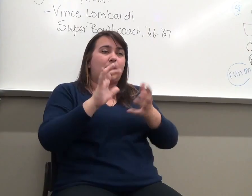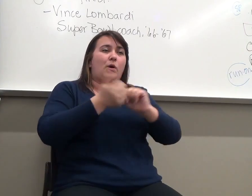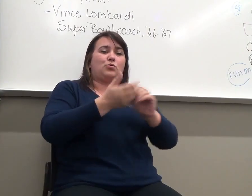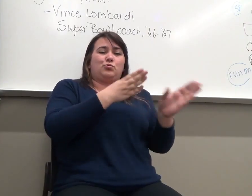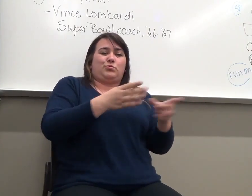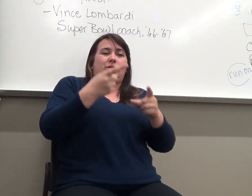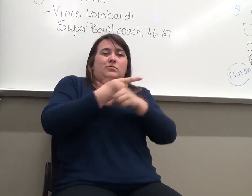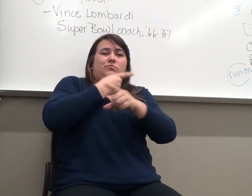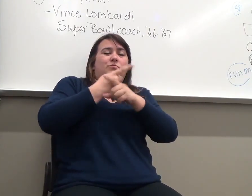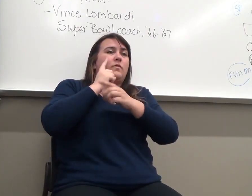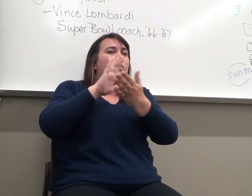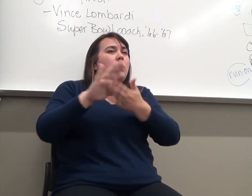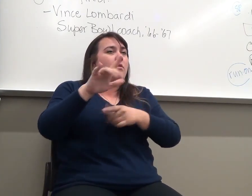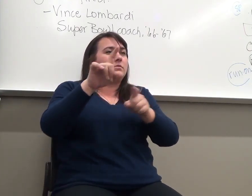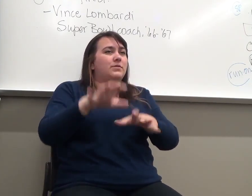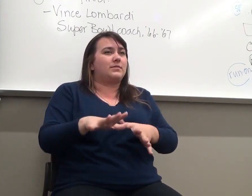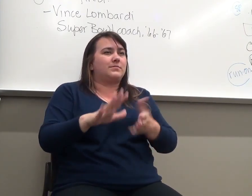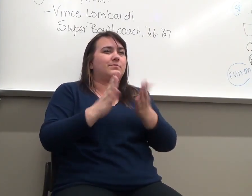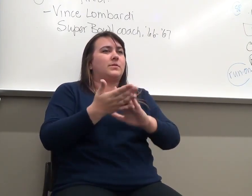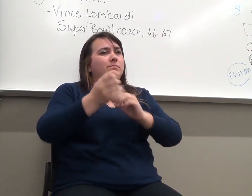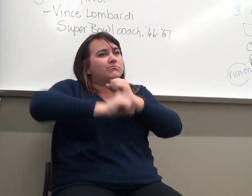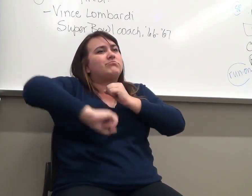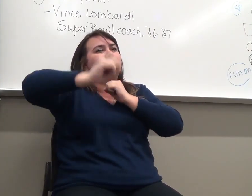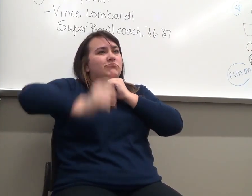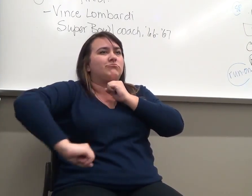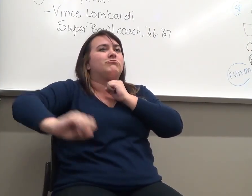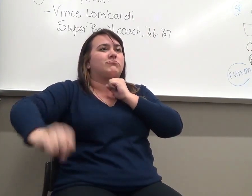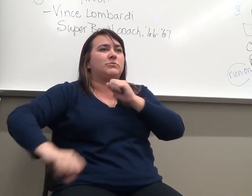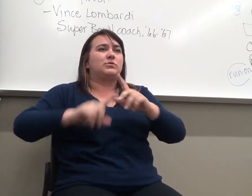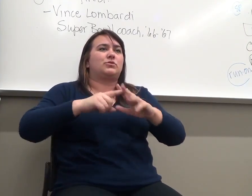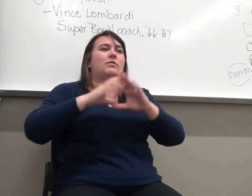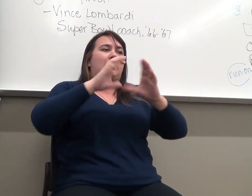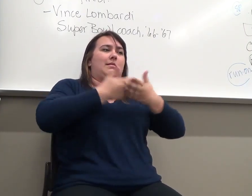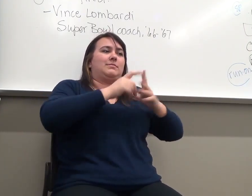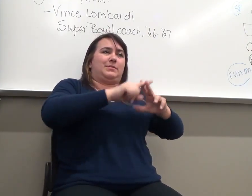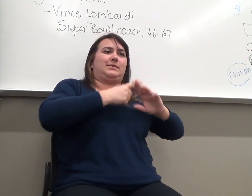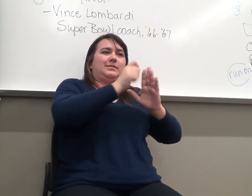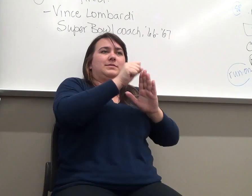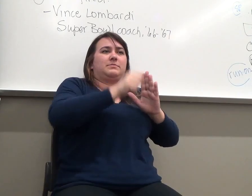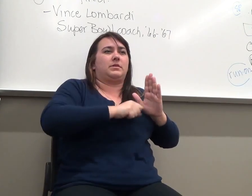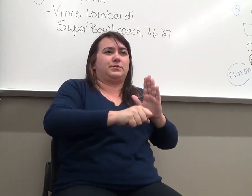get longer. And it can start with the beginning of the class. Okay.